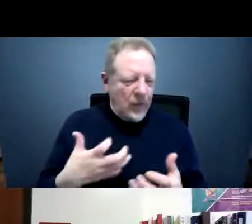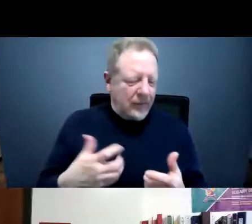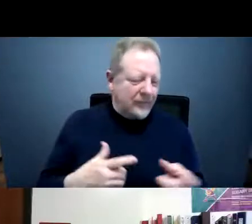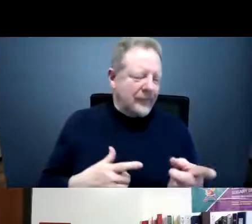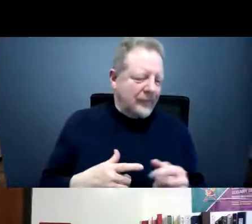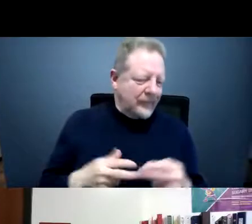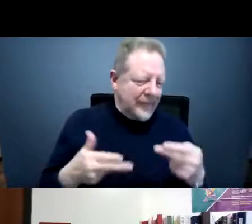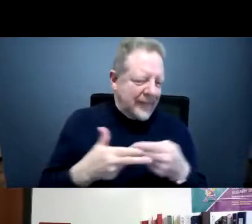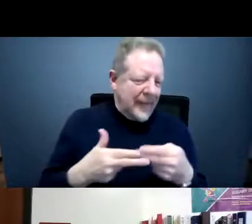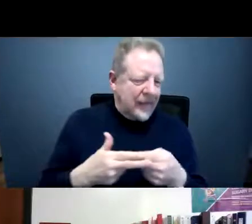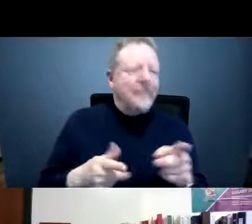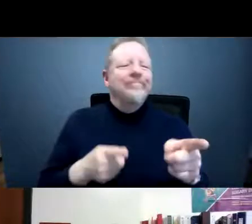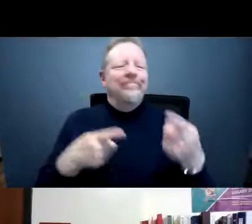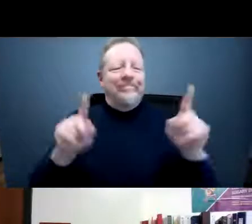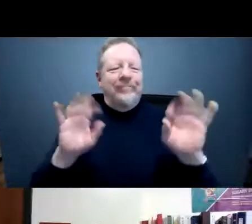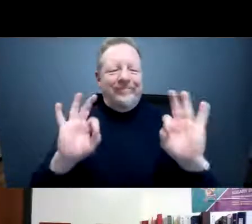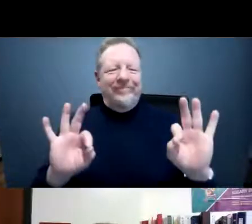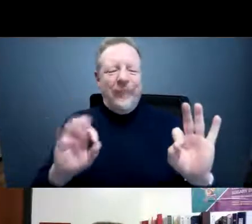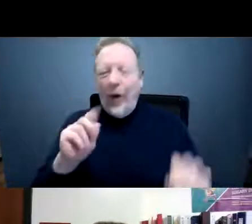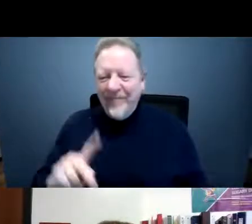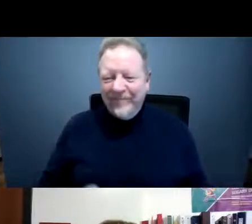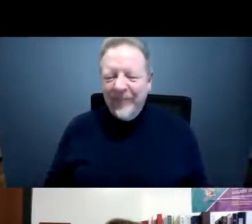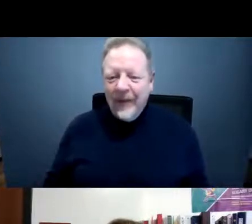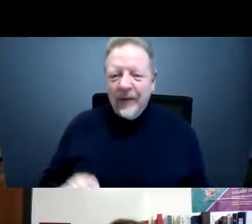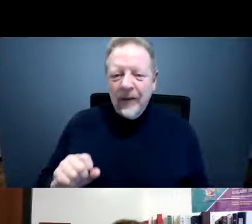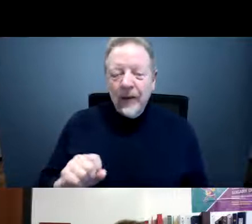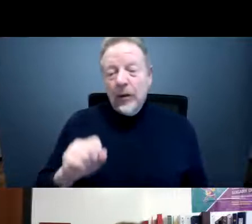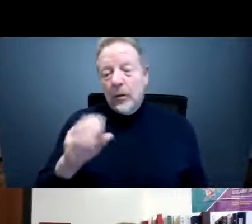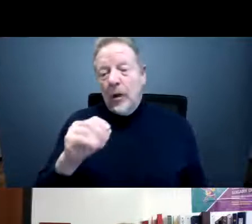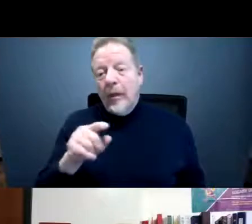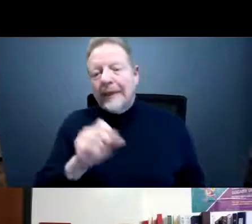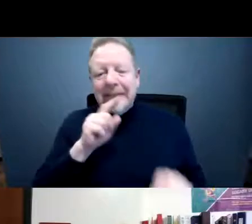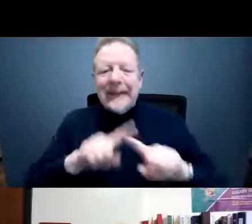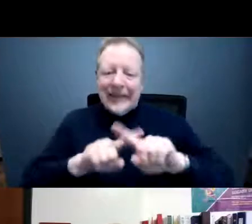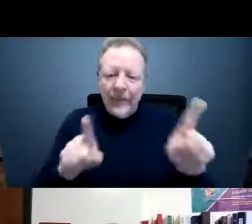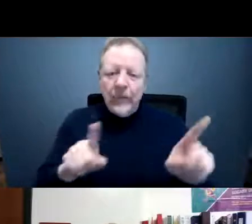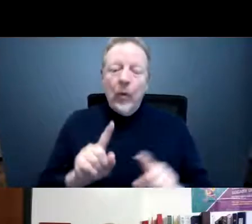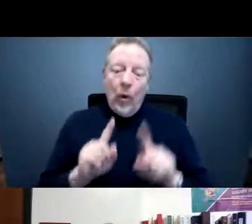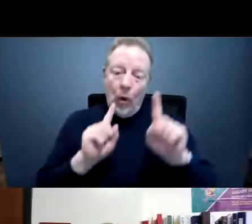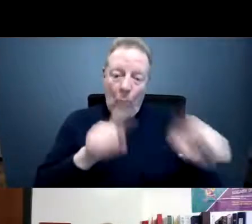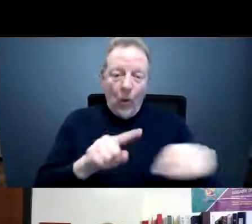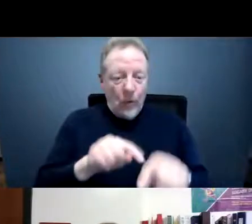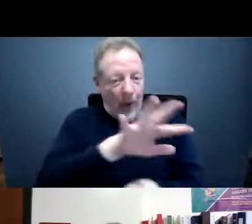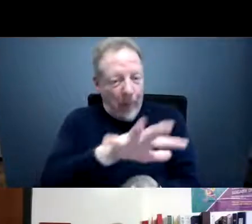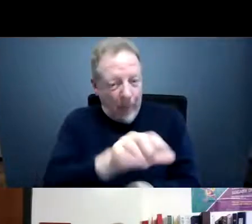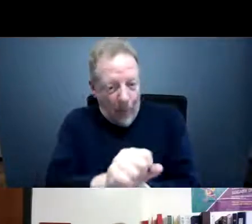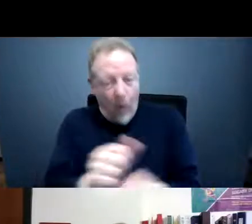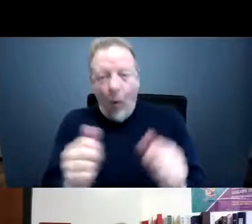slide. There we go. Okay, so there is a difference between going to an appointment with access to